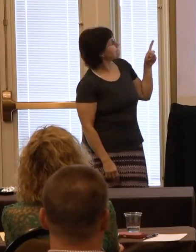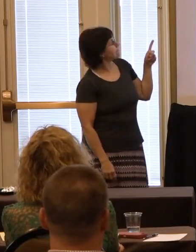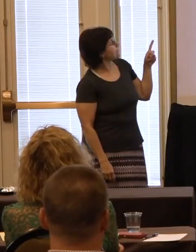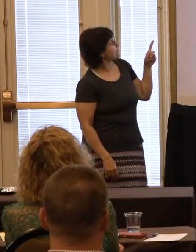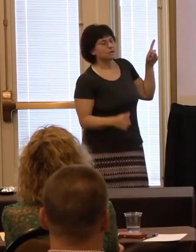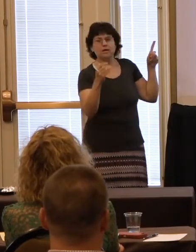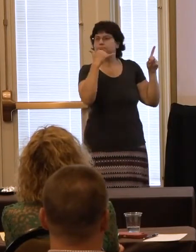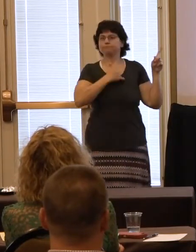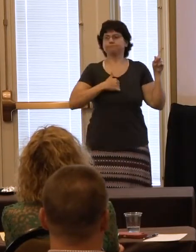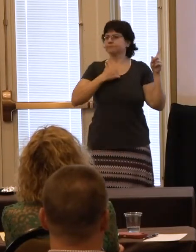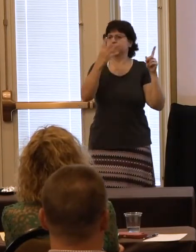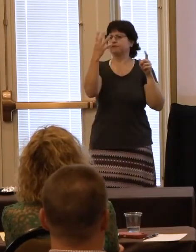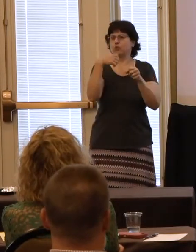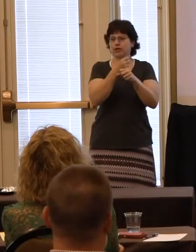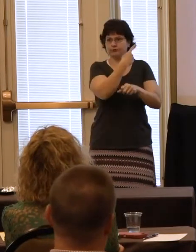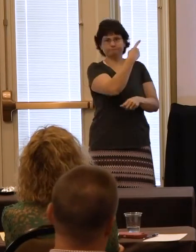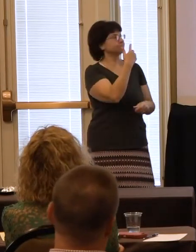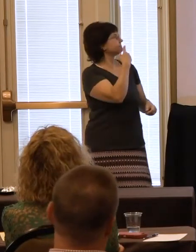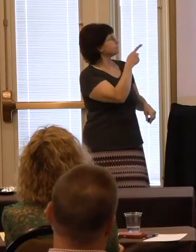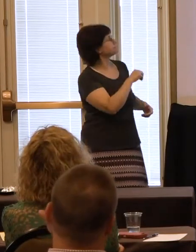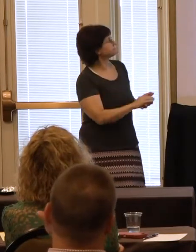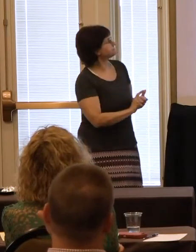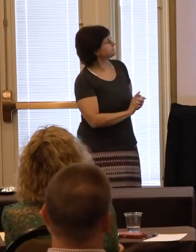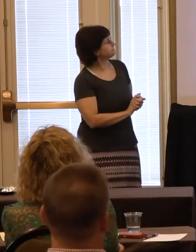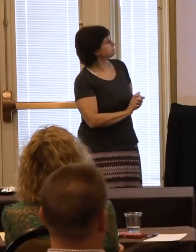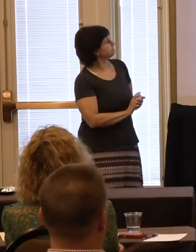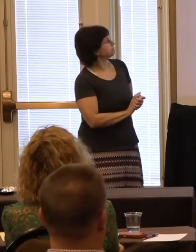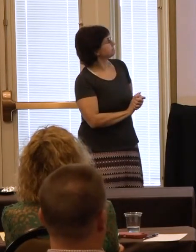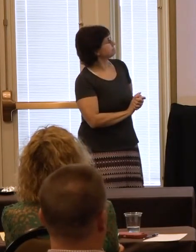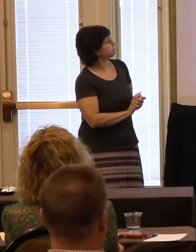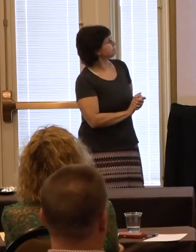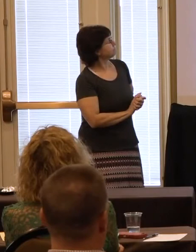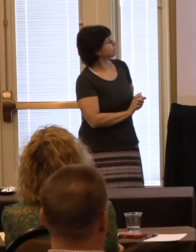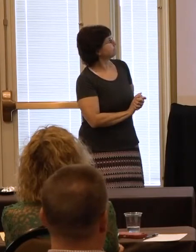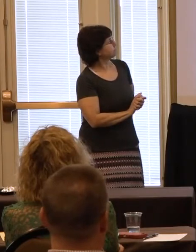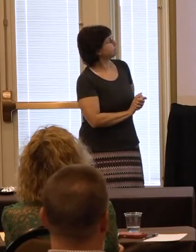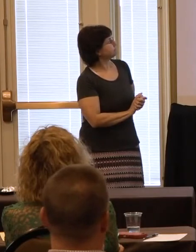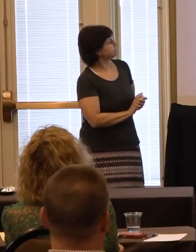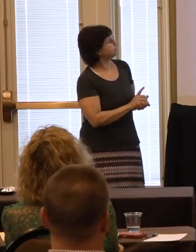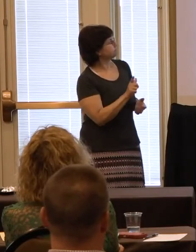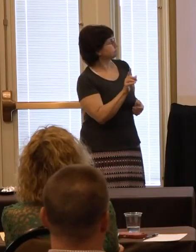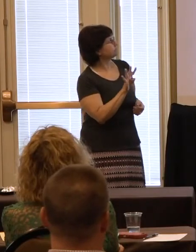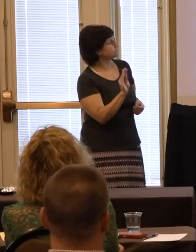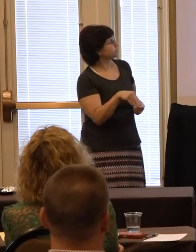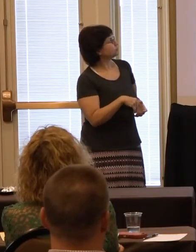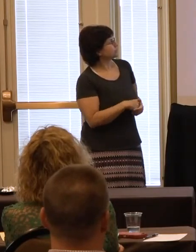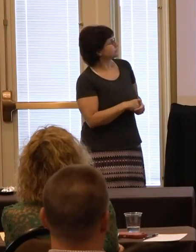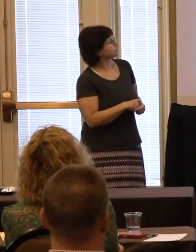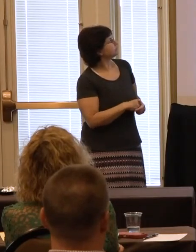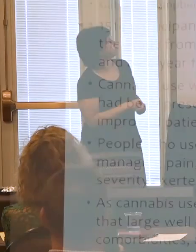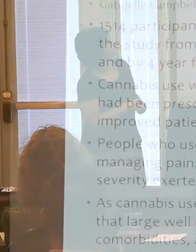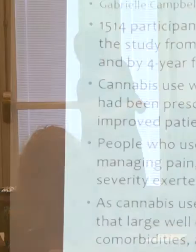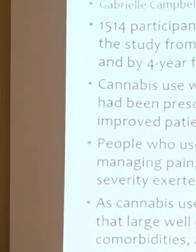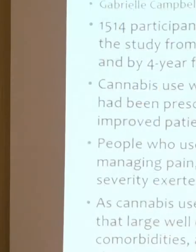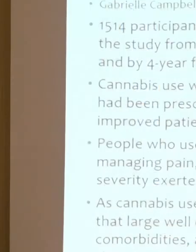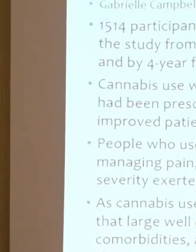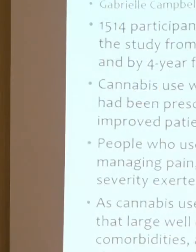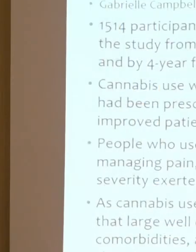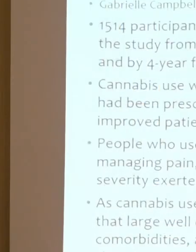And, oh no, sorry, it's a 4-year follow-up. So there were 24% of these patients